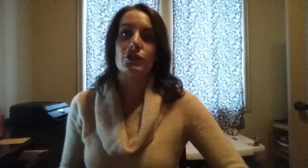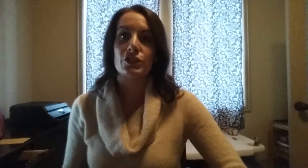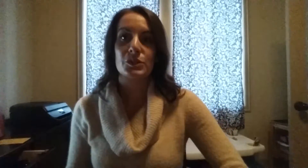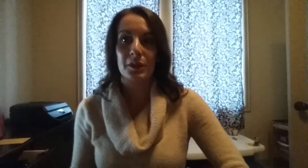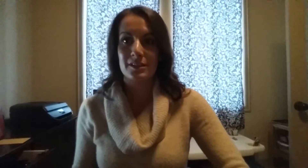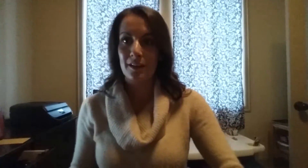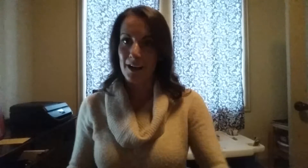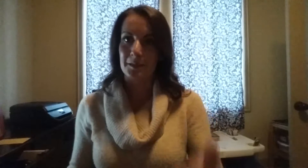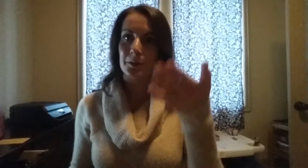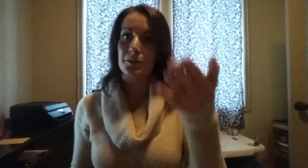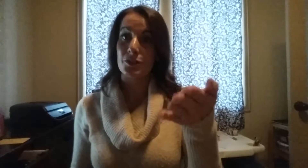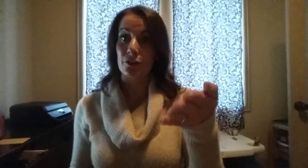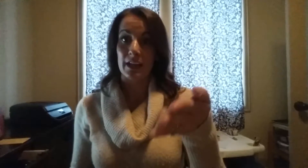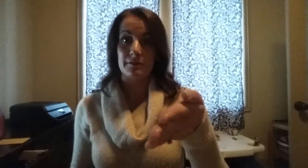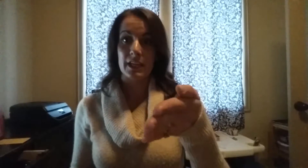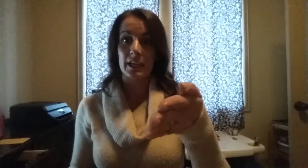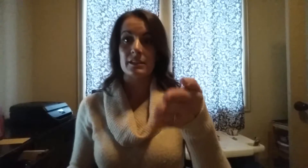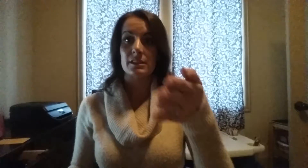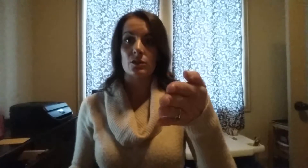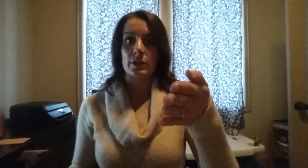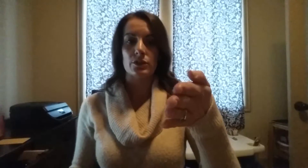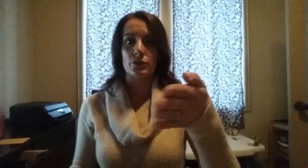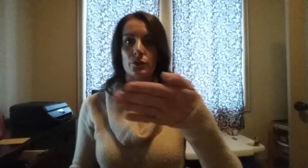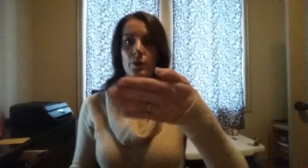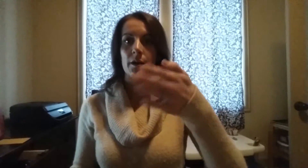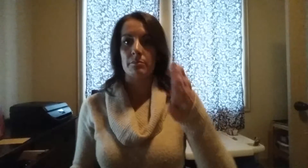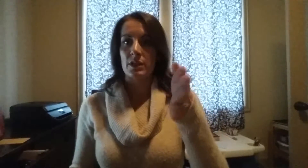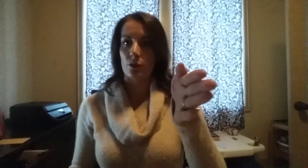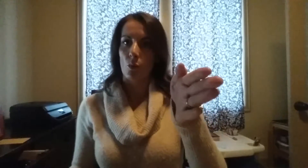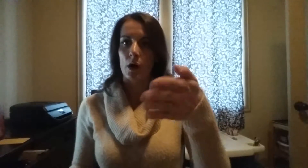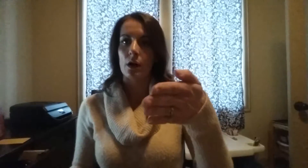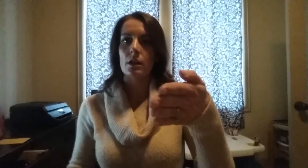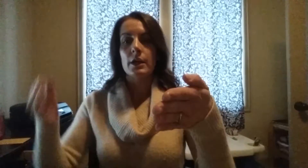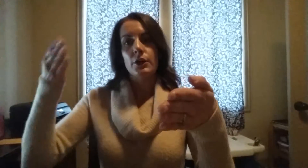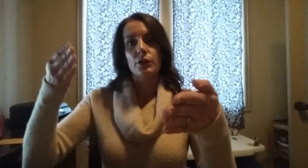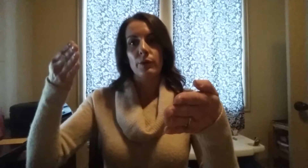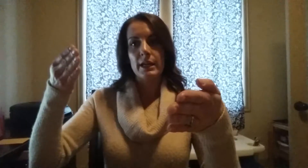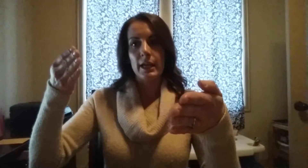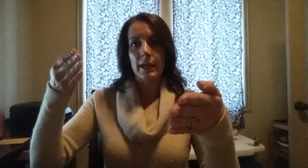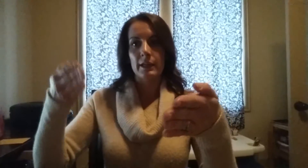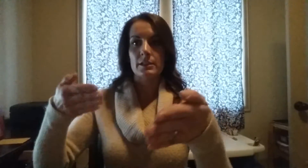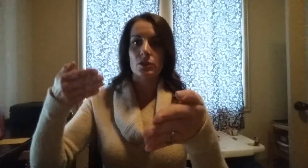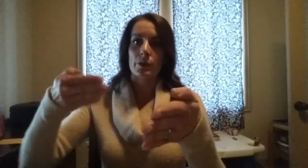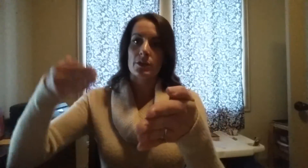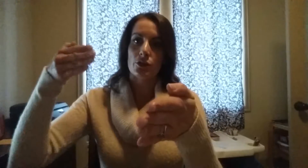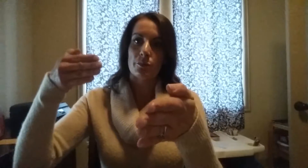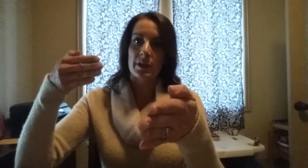Persecution spreads the gospel. So your left hand is going to be your wall. Your right hand is going to